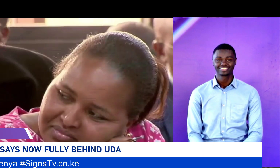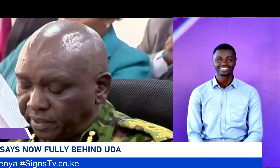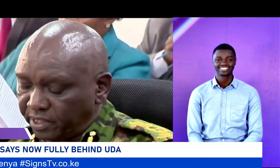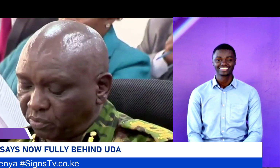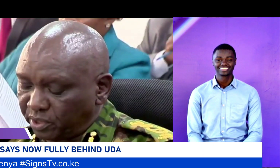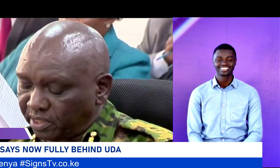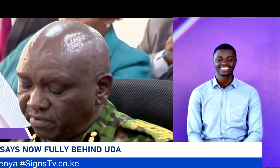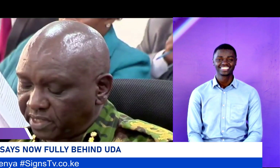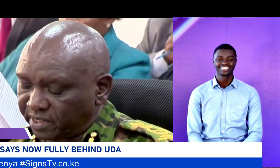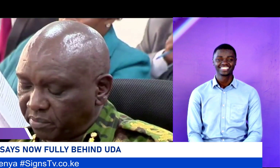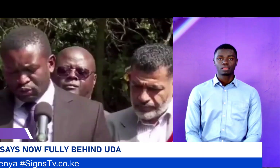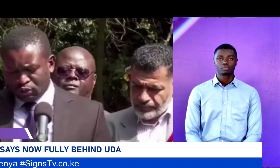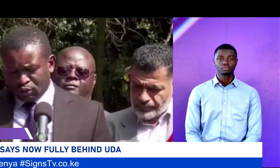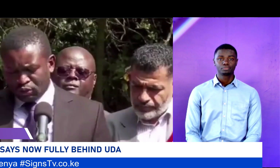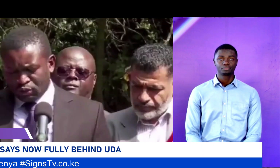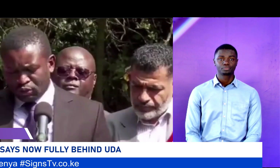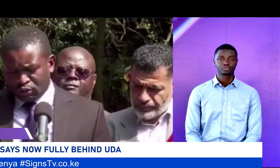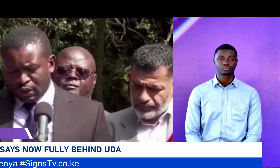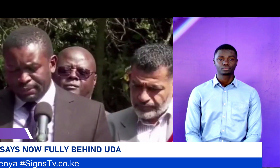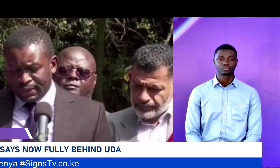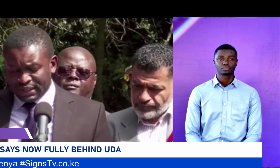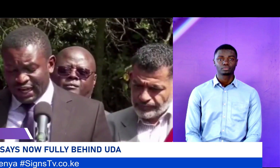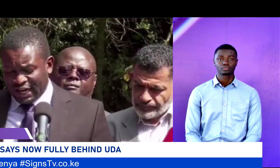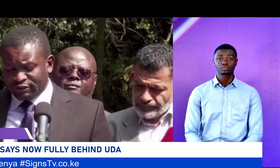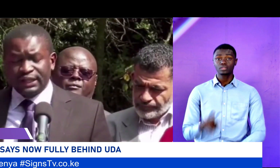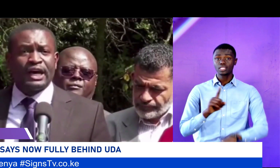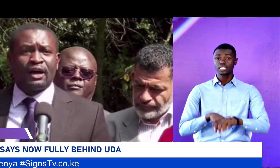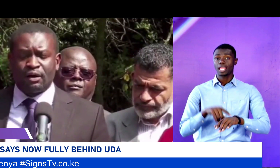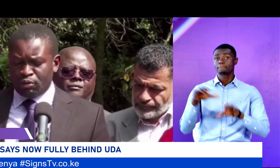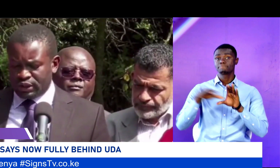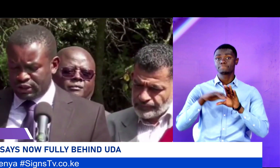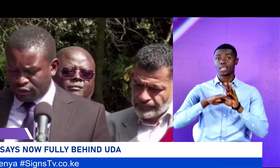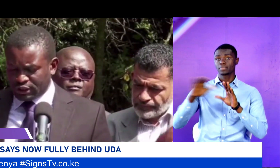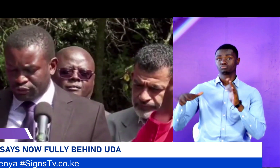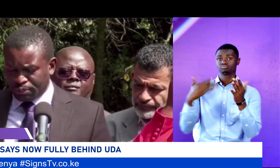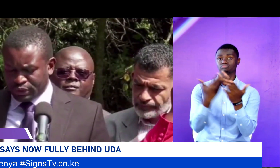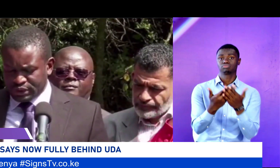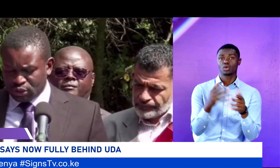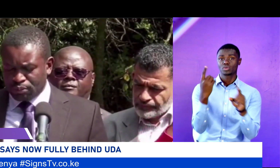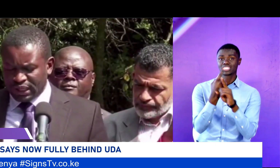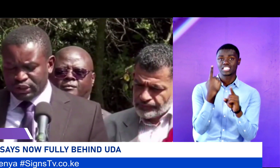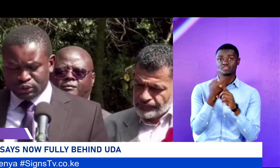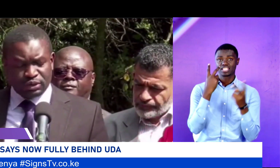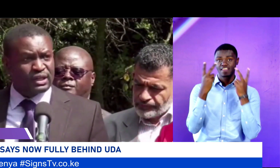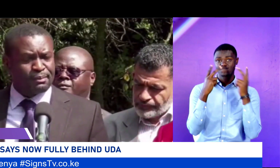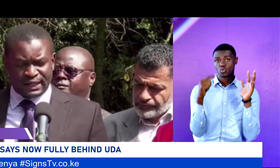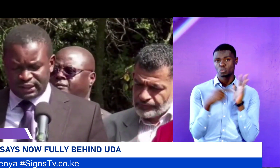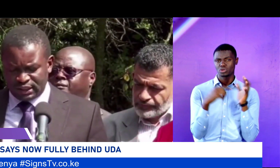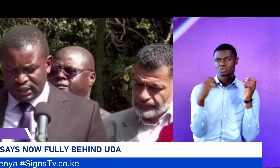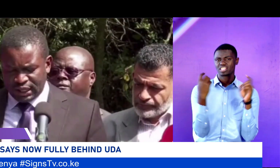The National Police Service has submitted. While members arrived here with different viewpoints on many issues within the party